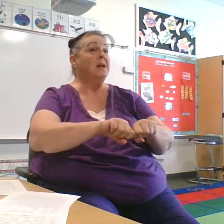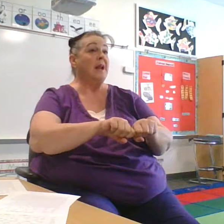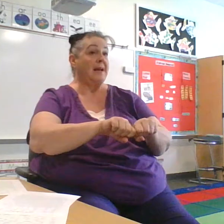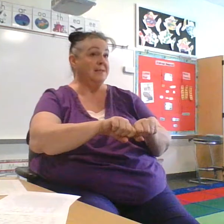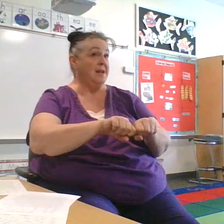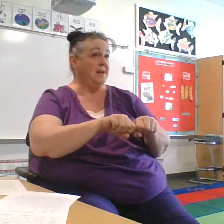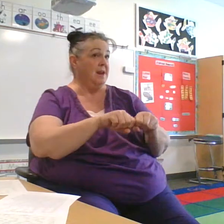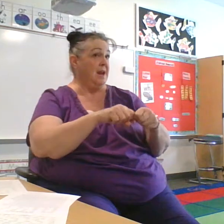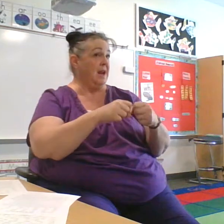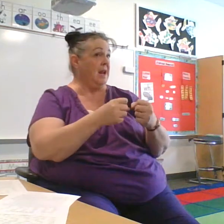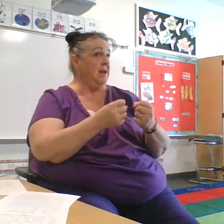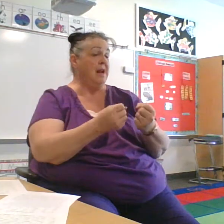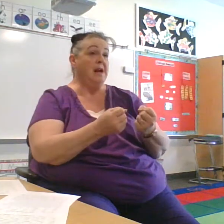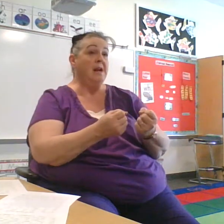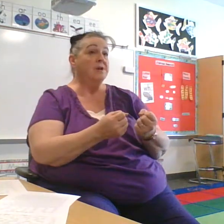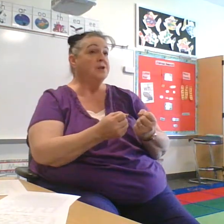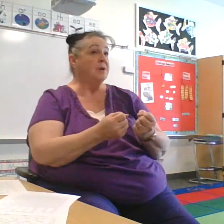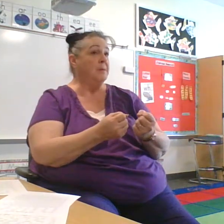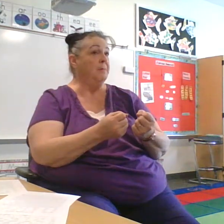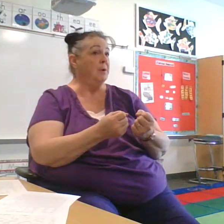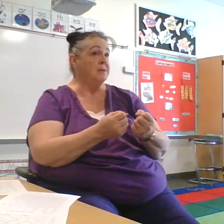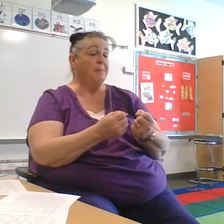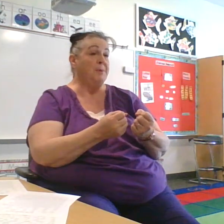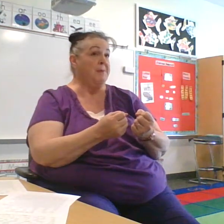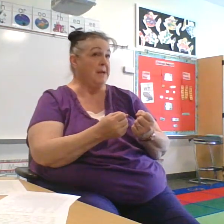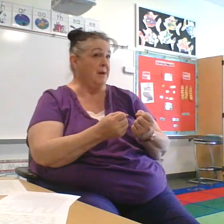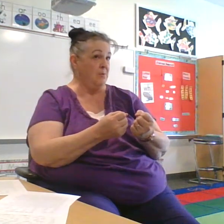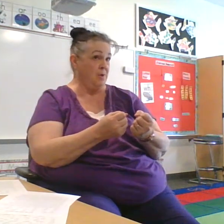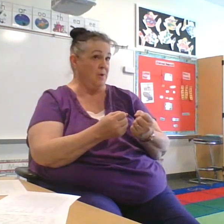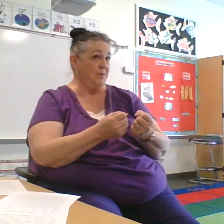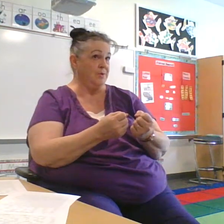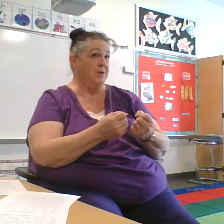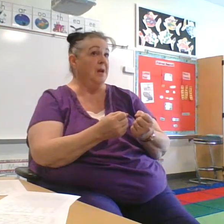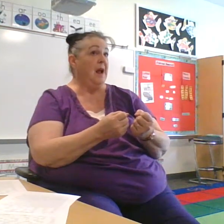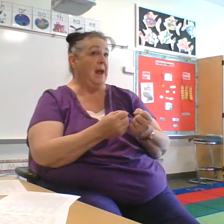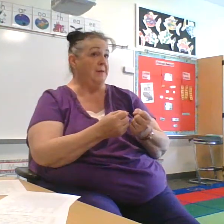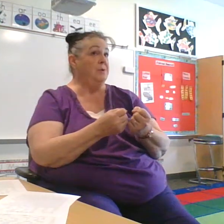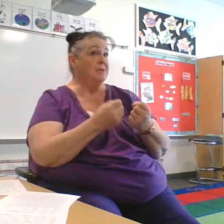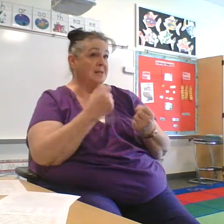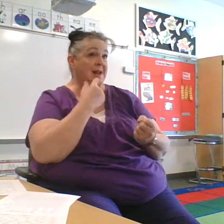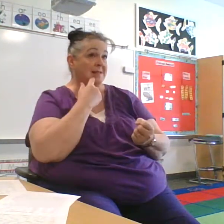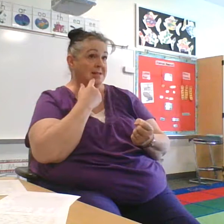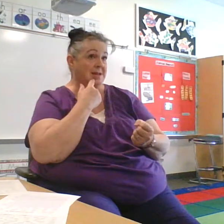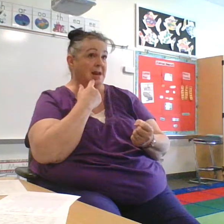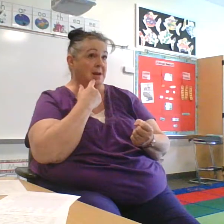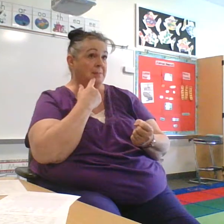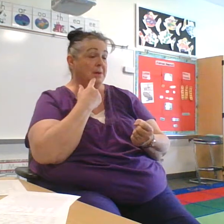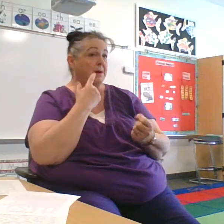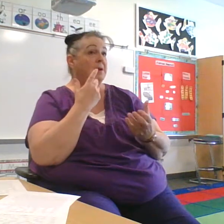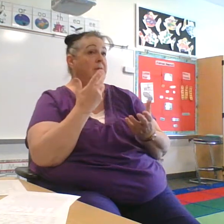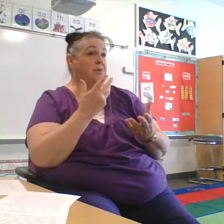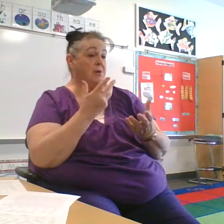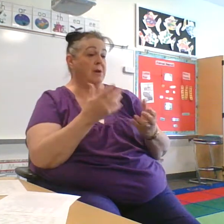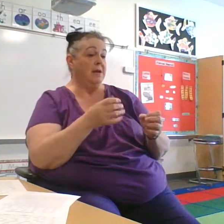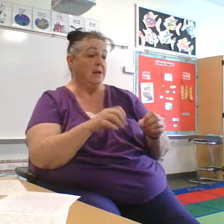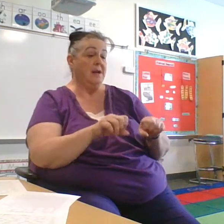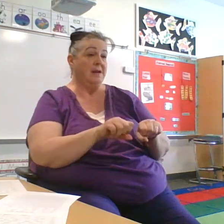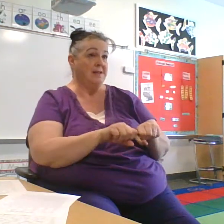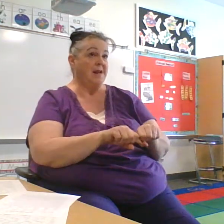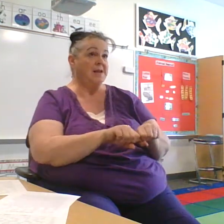like I said, in English there are multiple meaning words, and you say it the same. So in exact